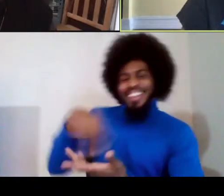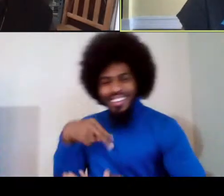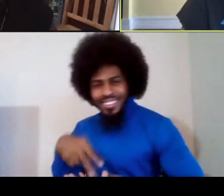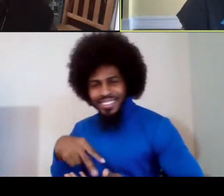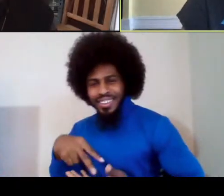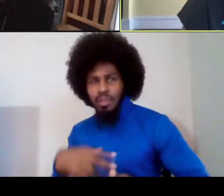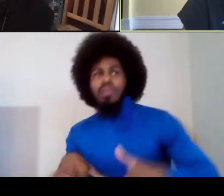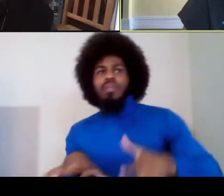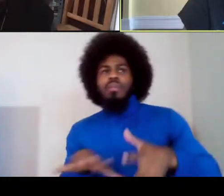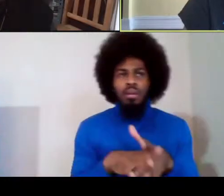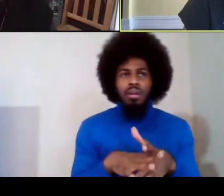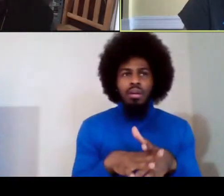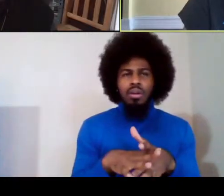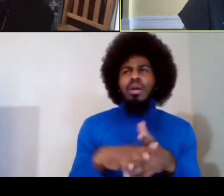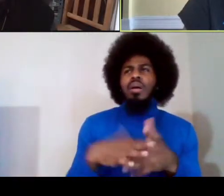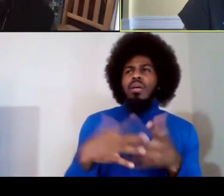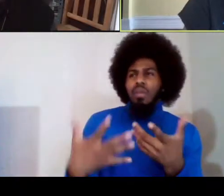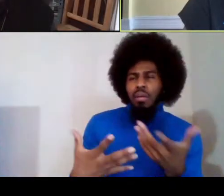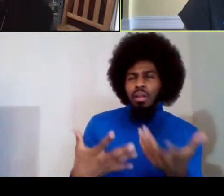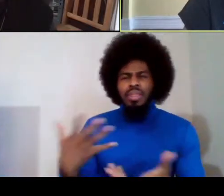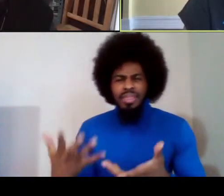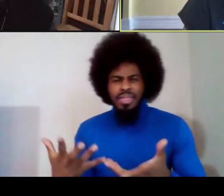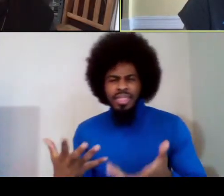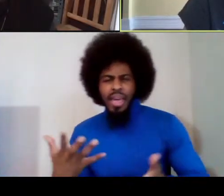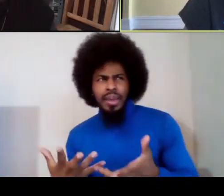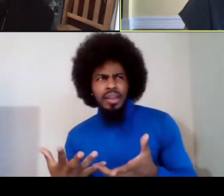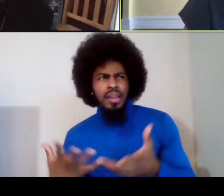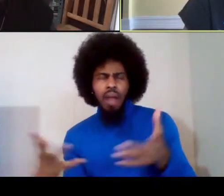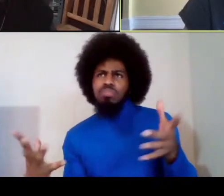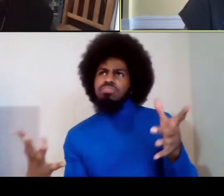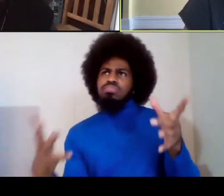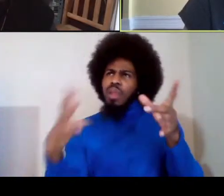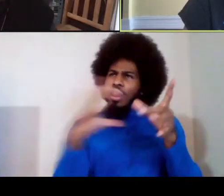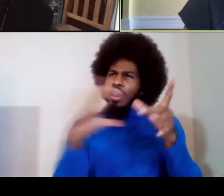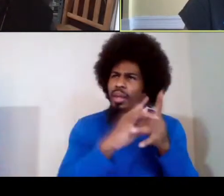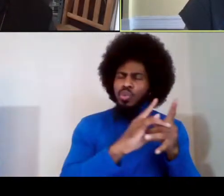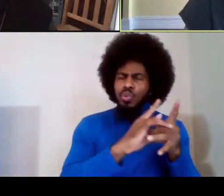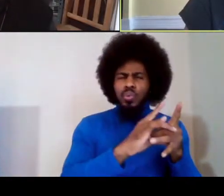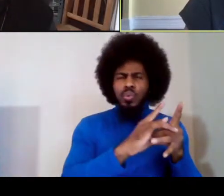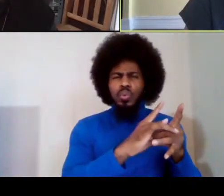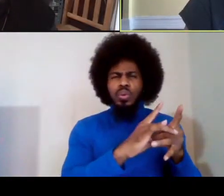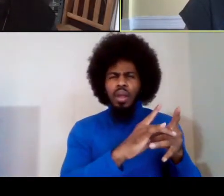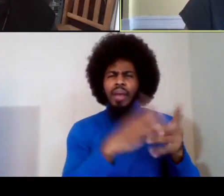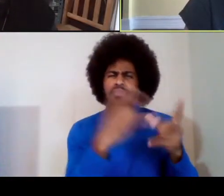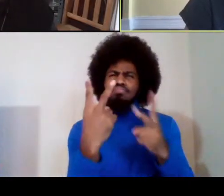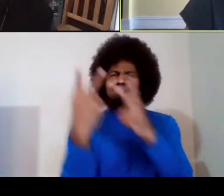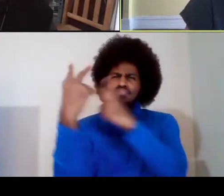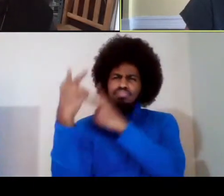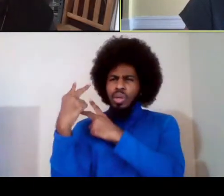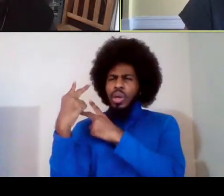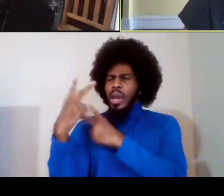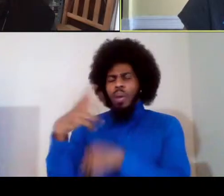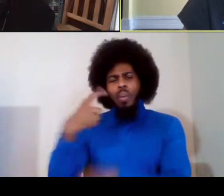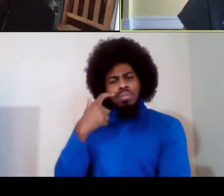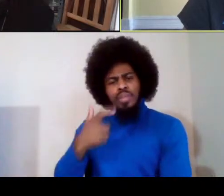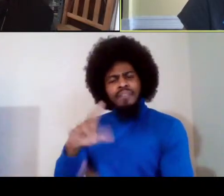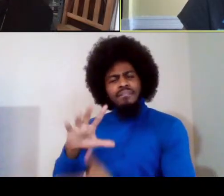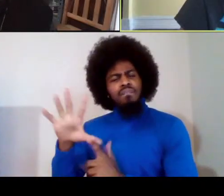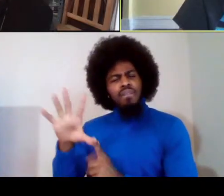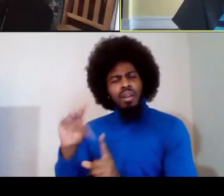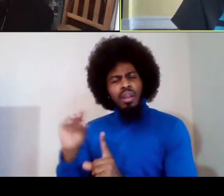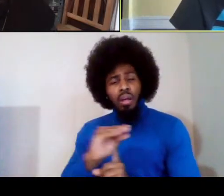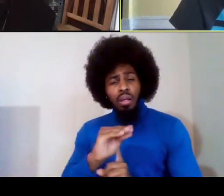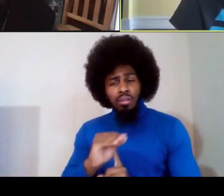relating it to like watching videos after school. So when, that's why folklore was so fascinating to me, because the connections between hip